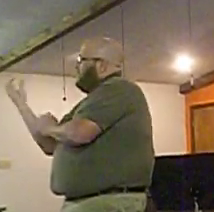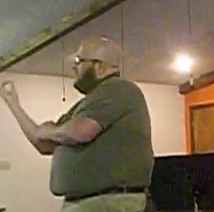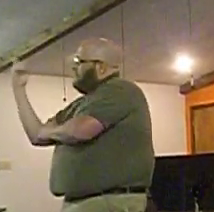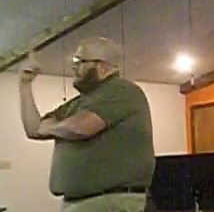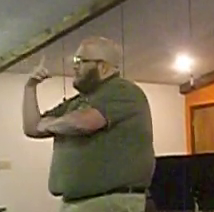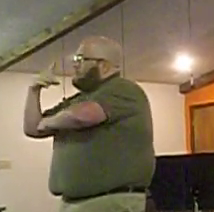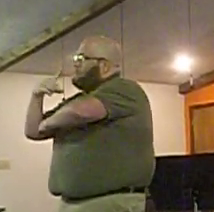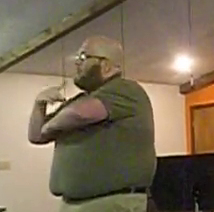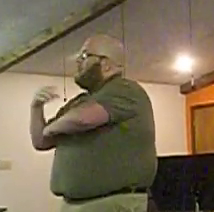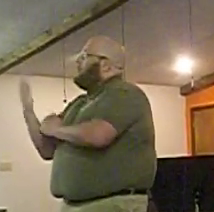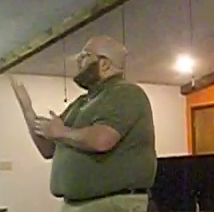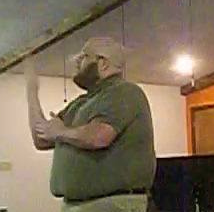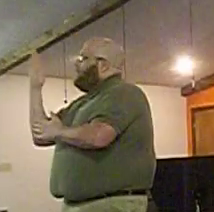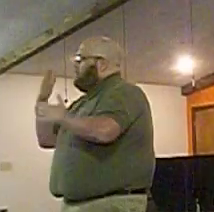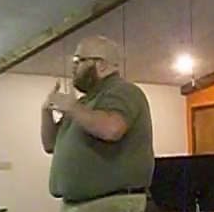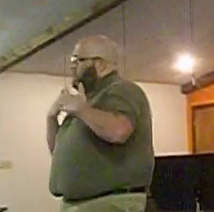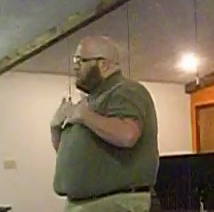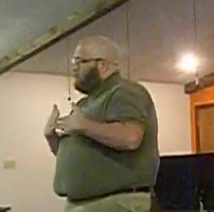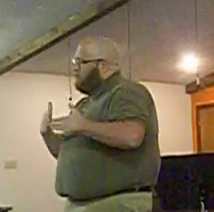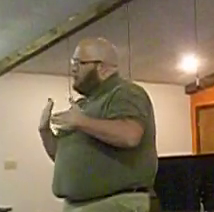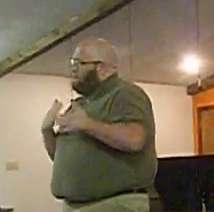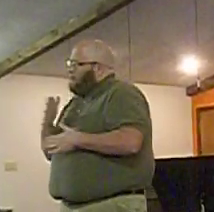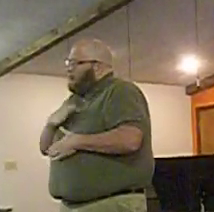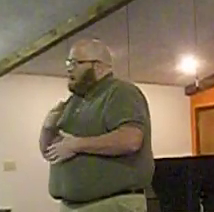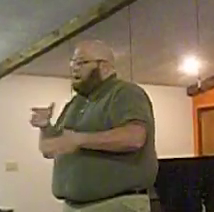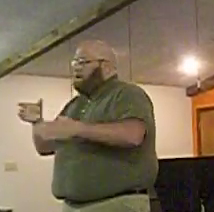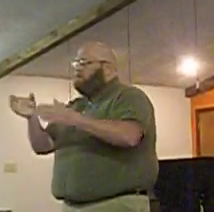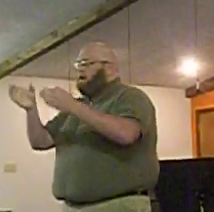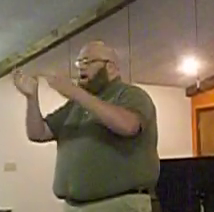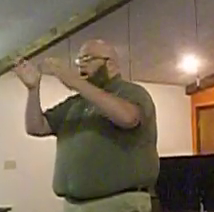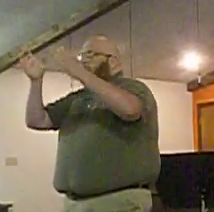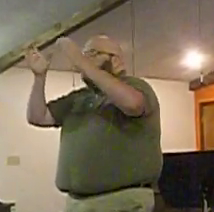the day he warned my prayer.